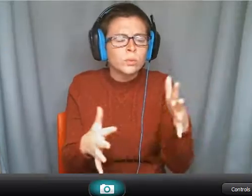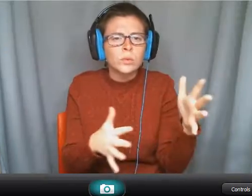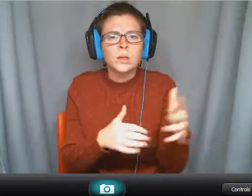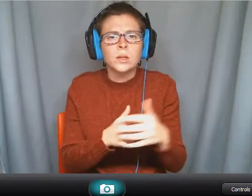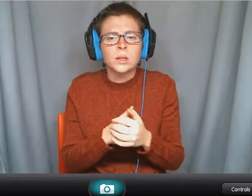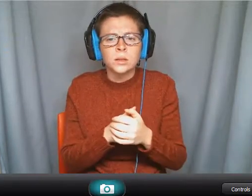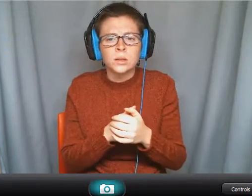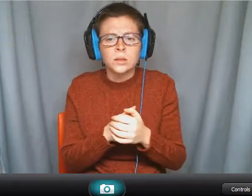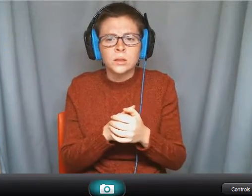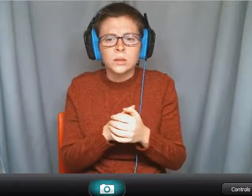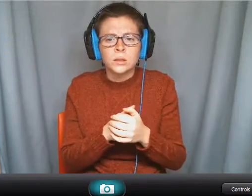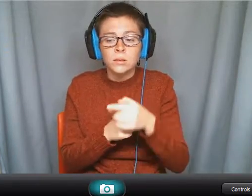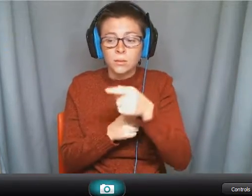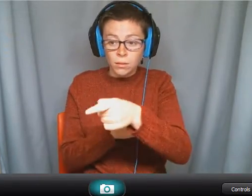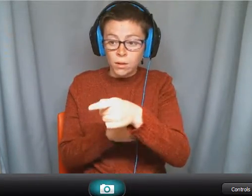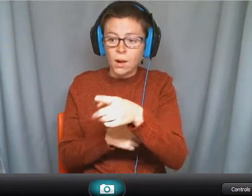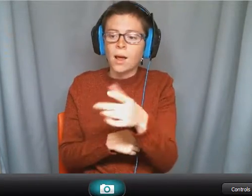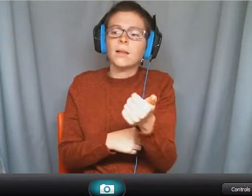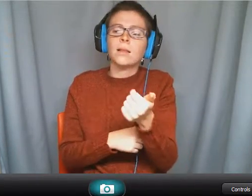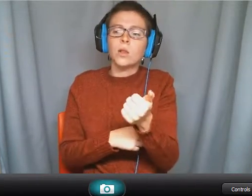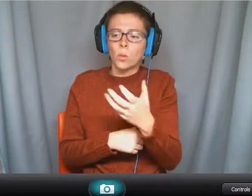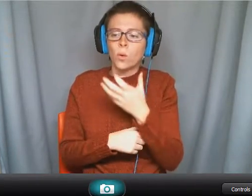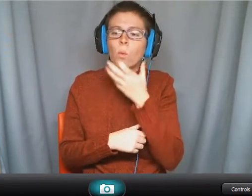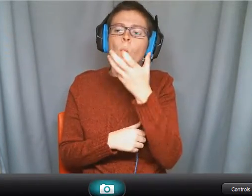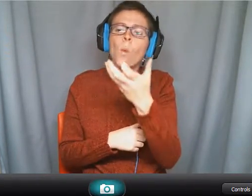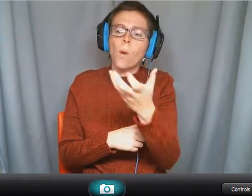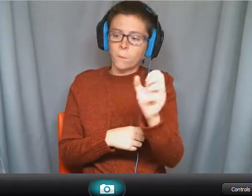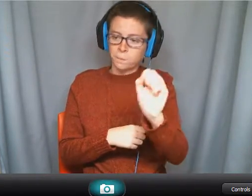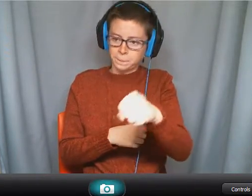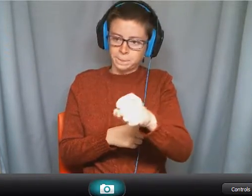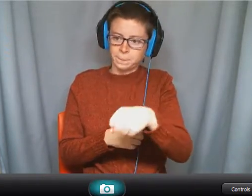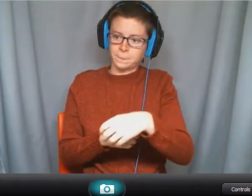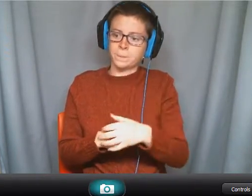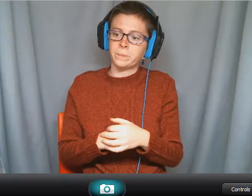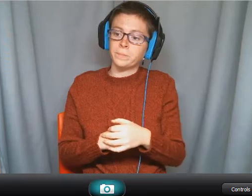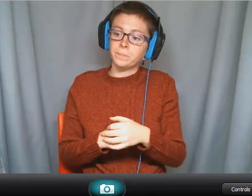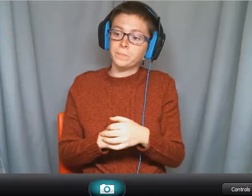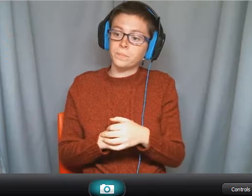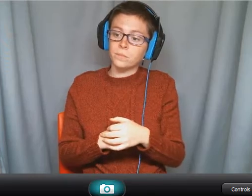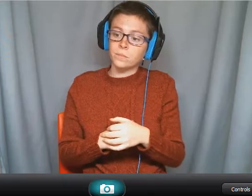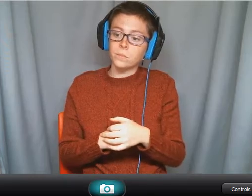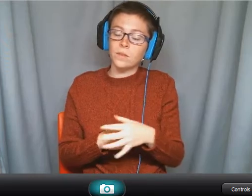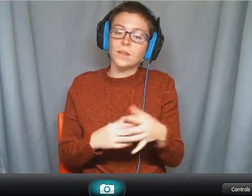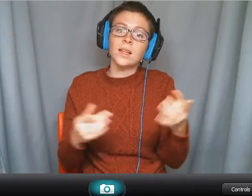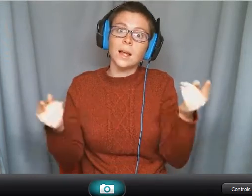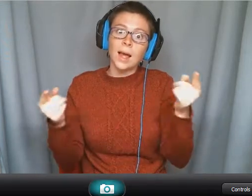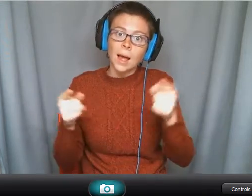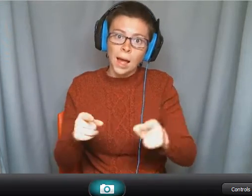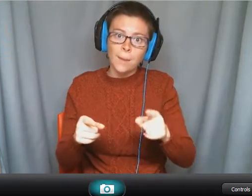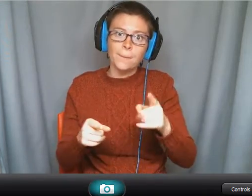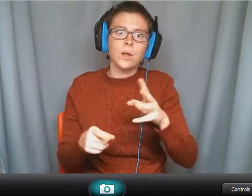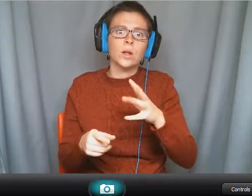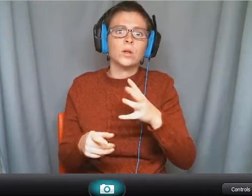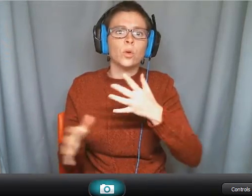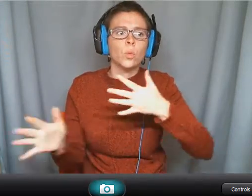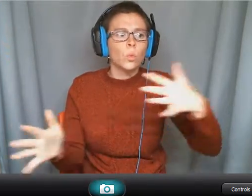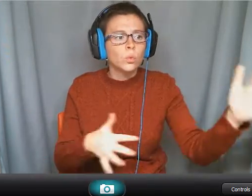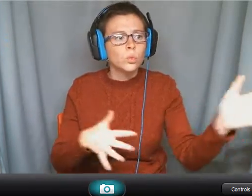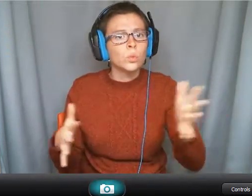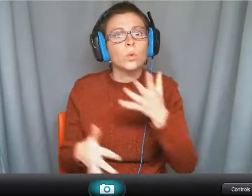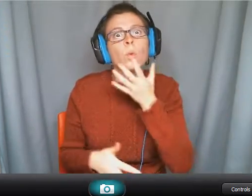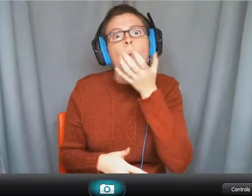bit warm, though. It starts to get warmer, and when the wind is warmer, what do you think